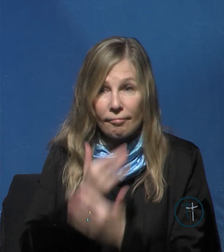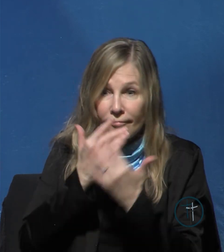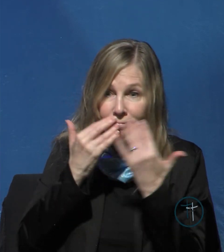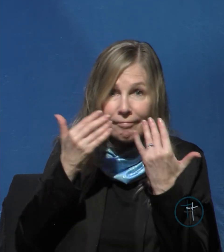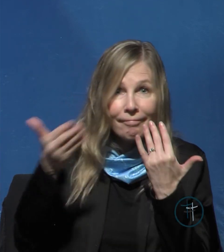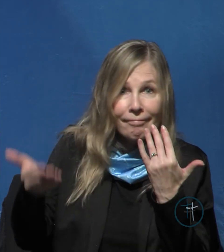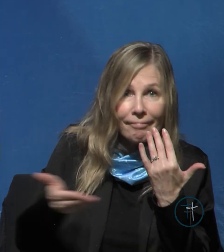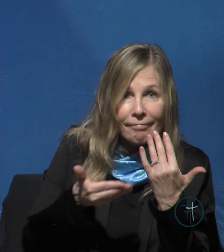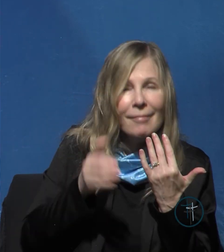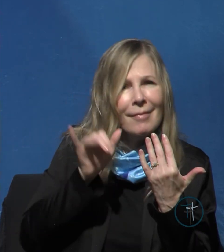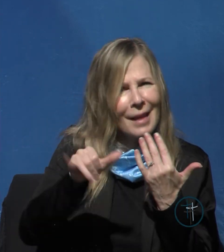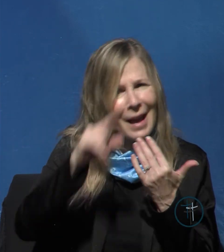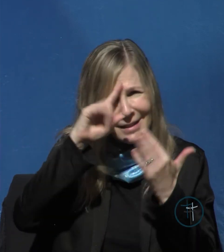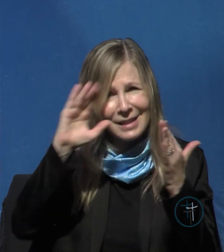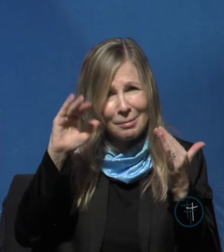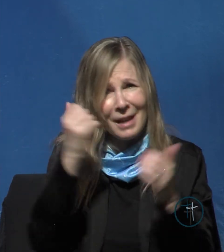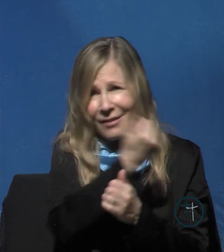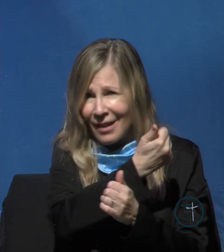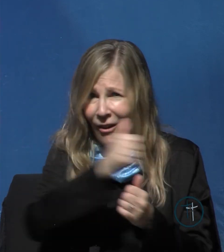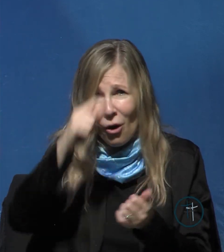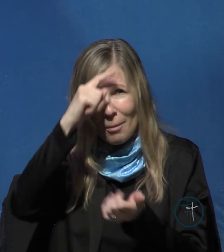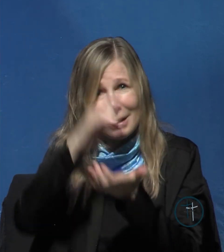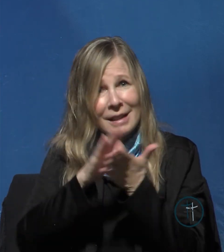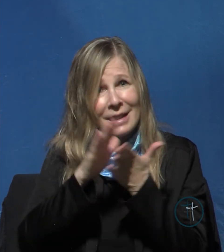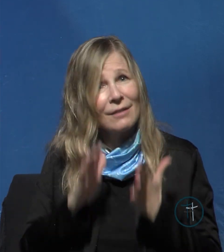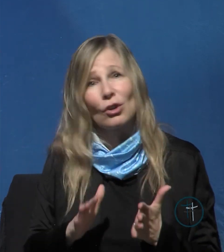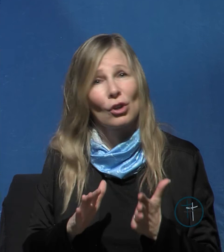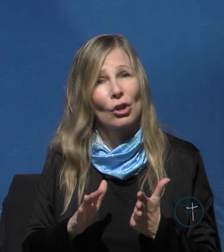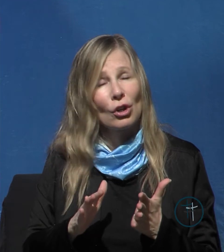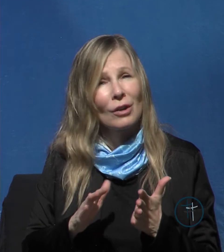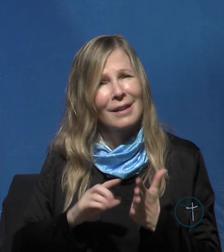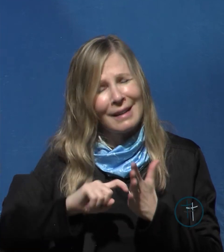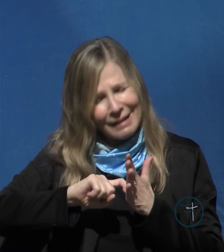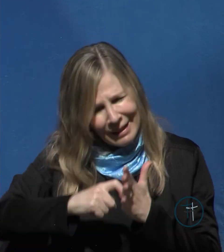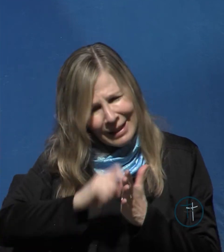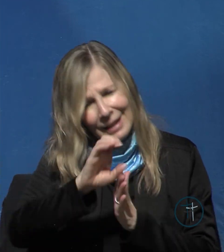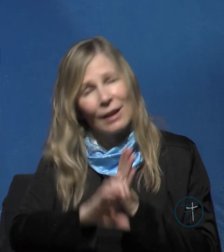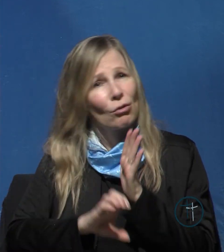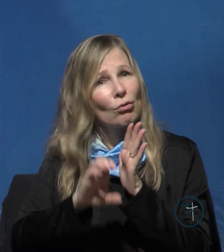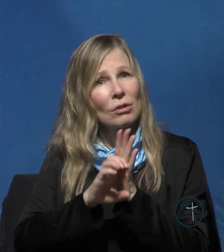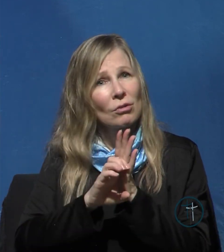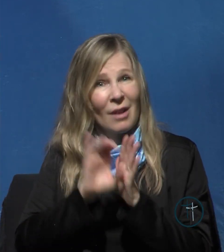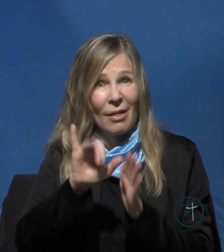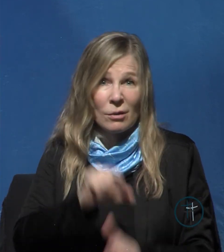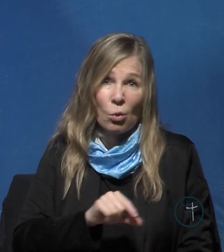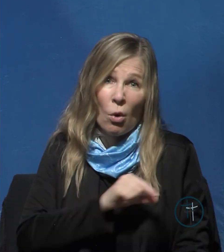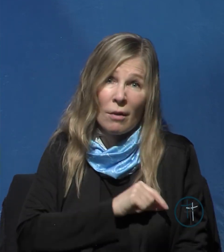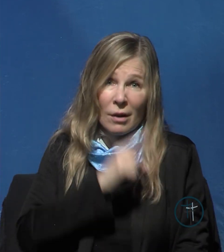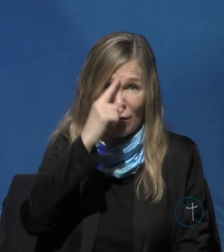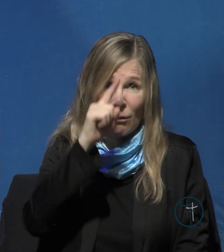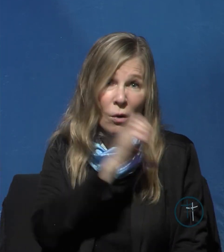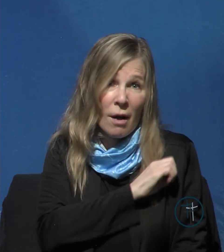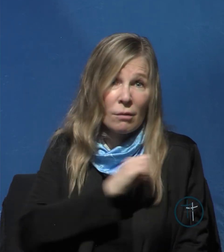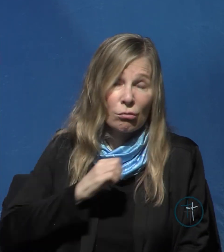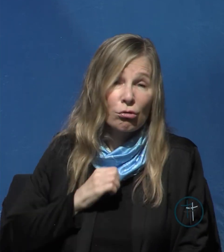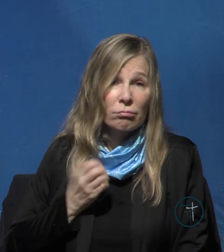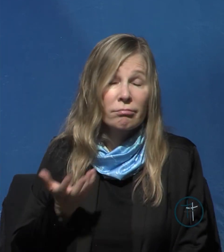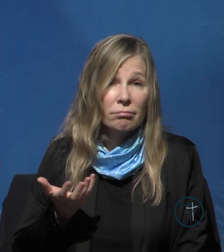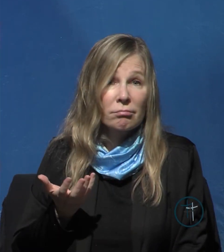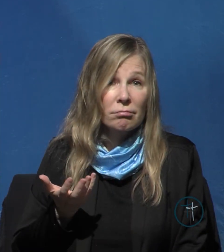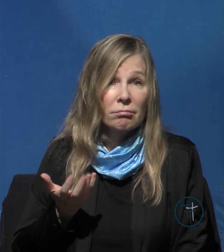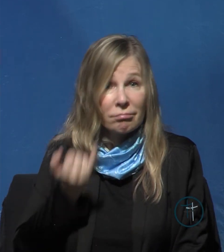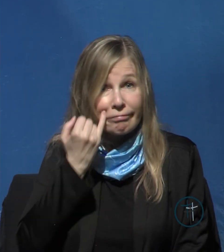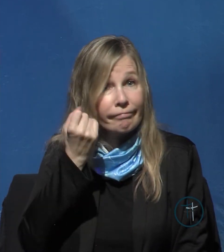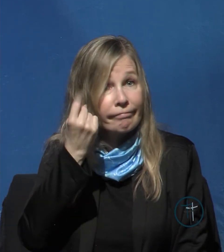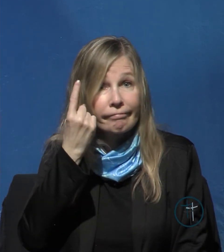Hospitality is expected of every believer. In fact, it's such a key characteristic that's one of the qualifications for an elder. If